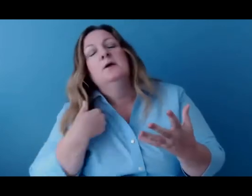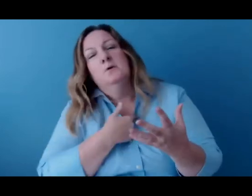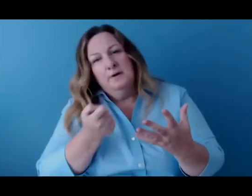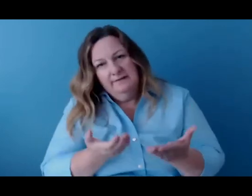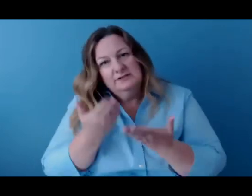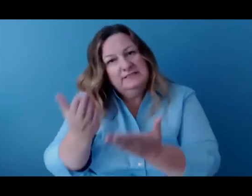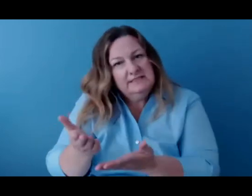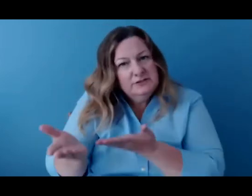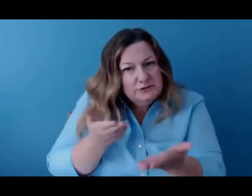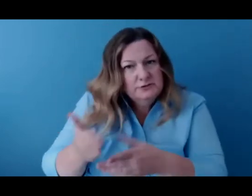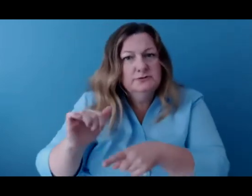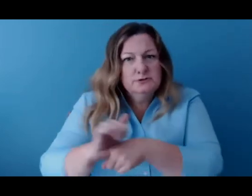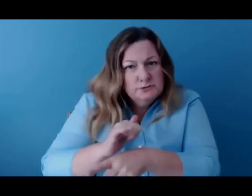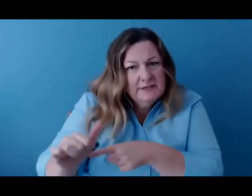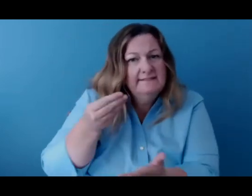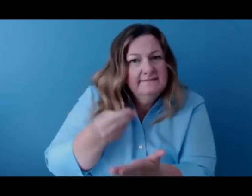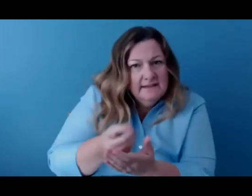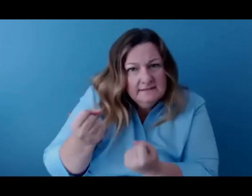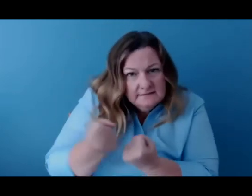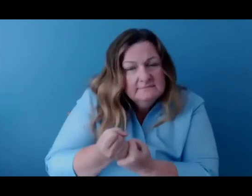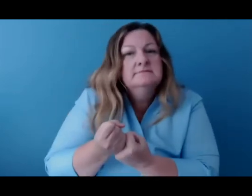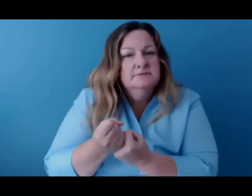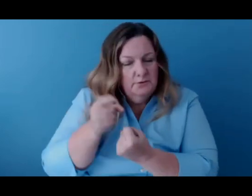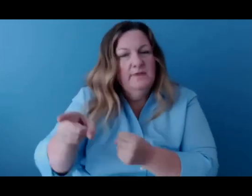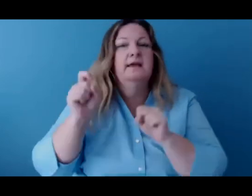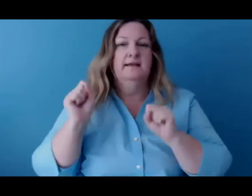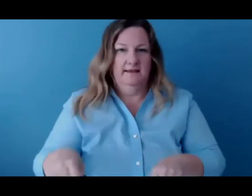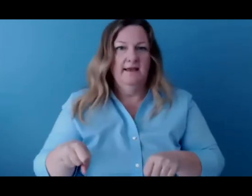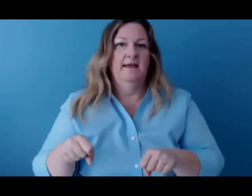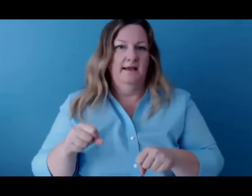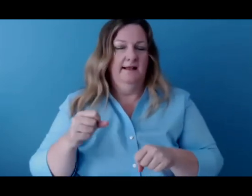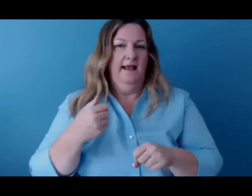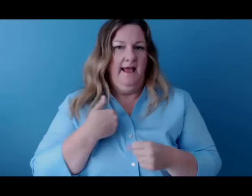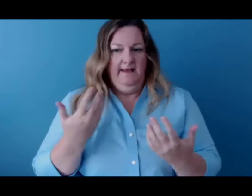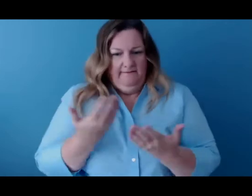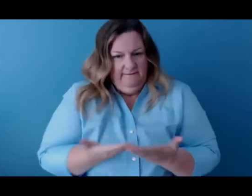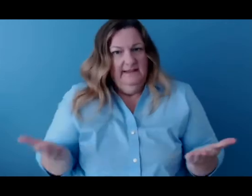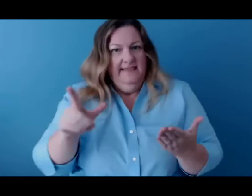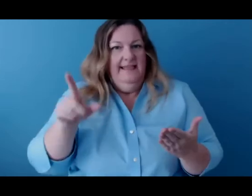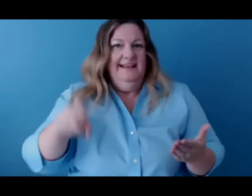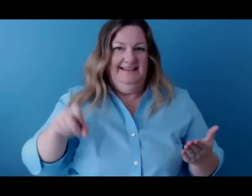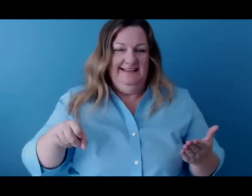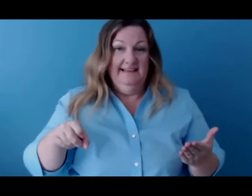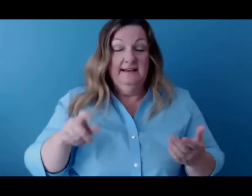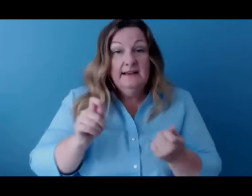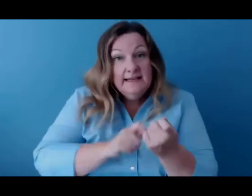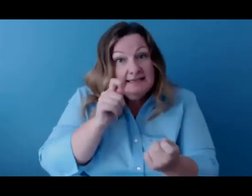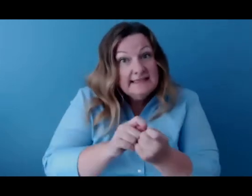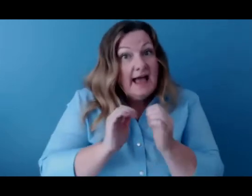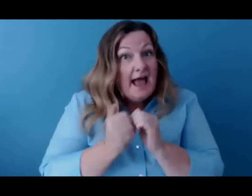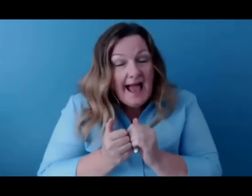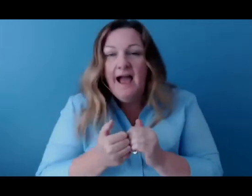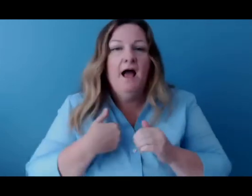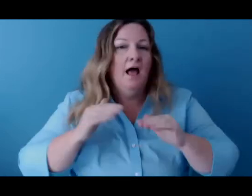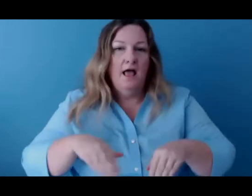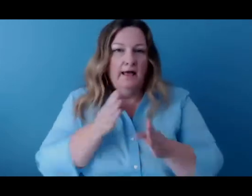service, training, and funding that goes to that. That's where the answers ultimately lie. I don't have a roadmap exactly how we implement that,